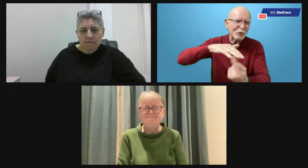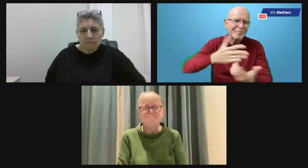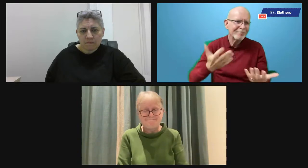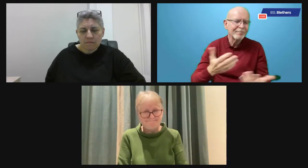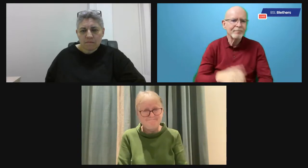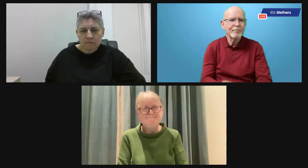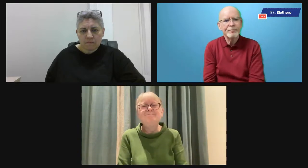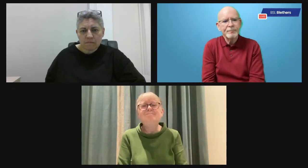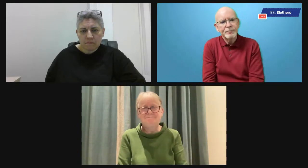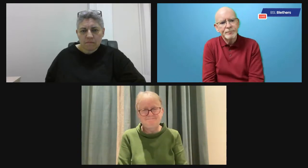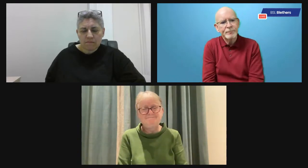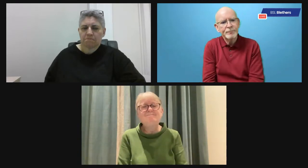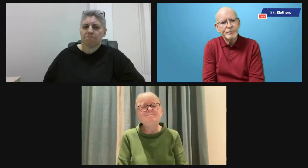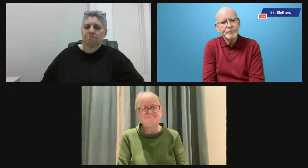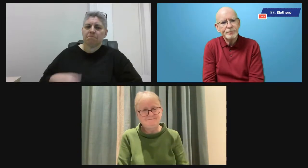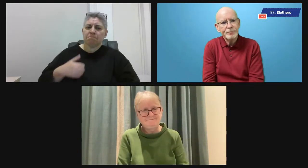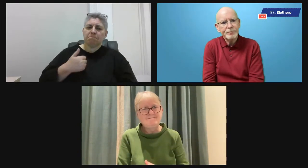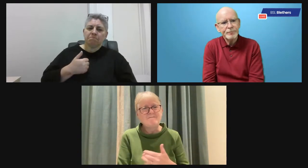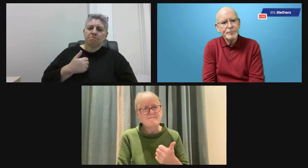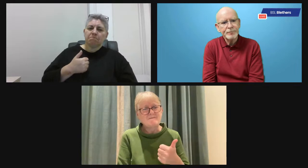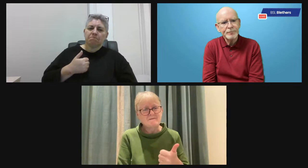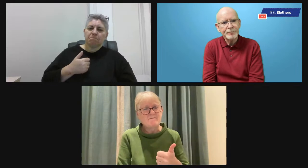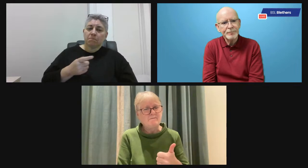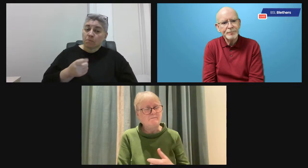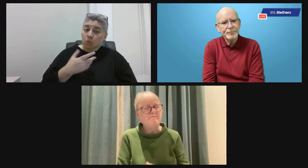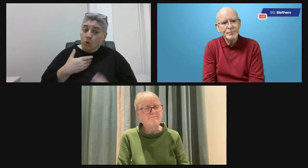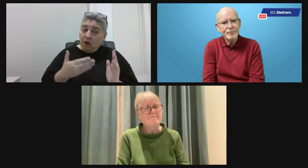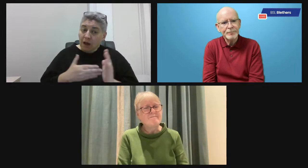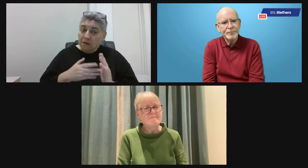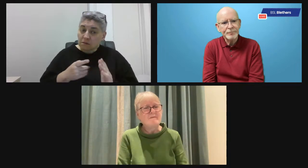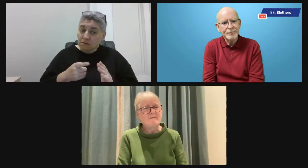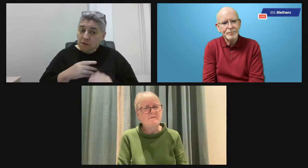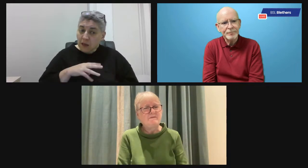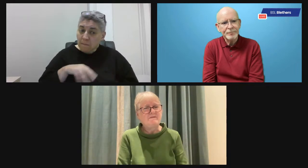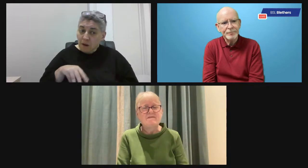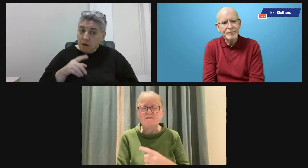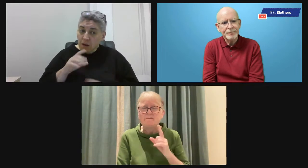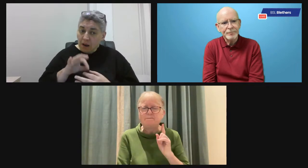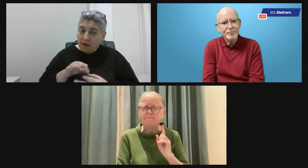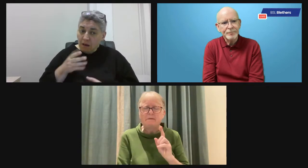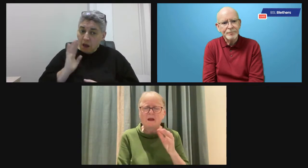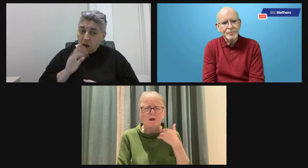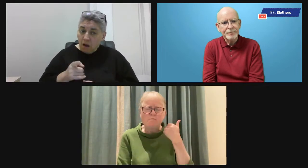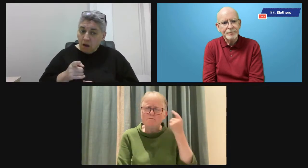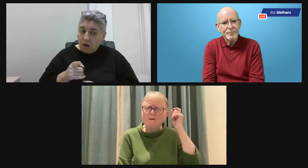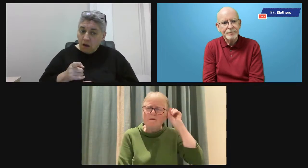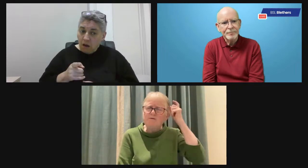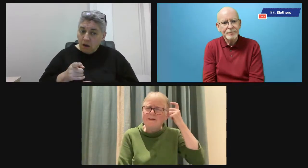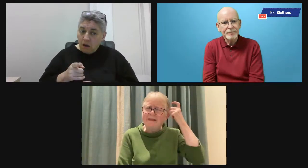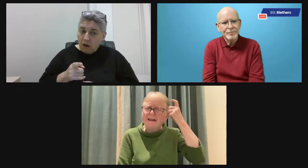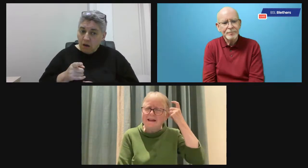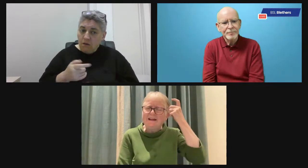a job there for them. It has to be a worthwhile job. Emma?